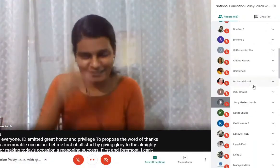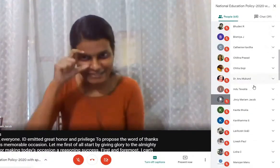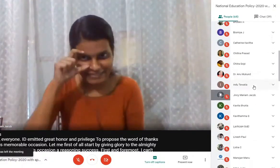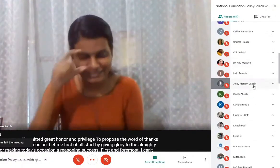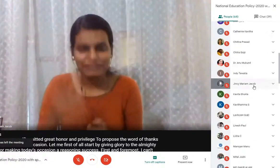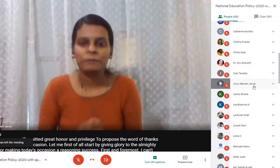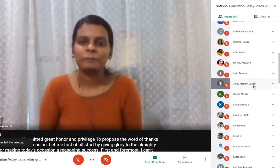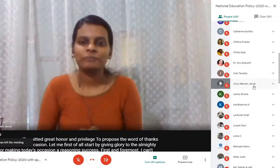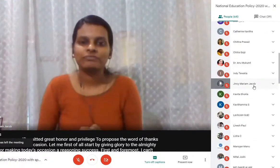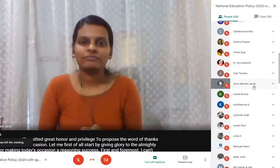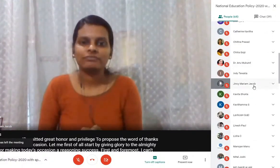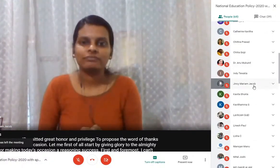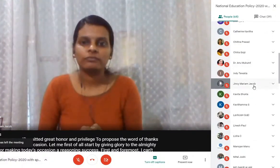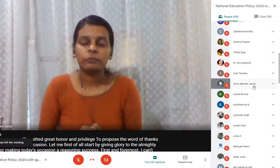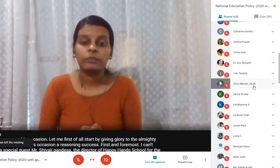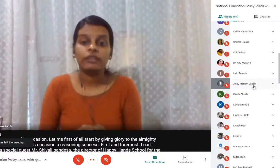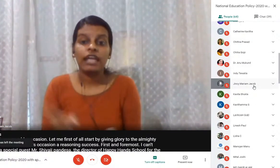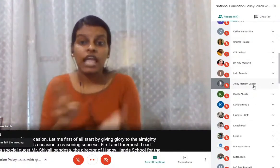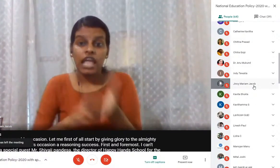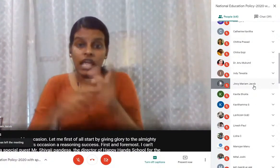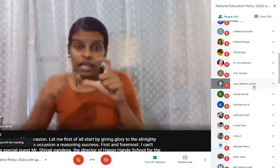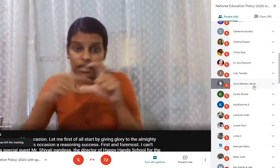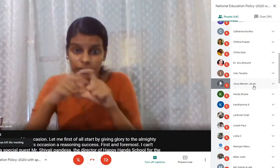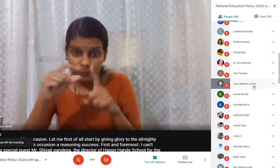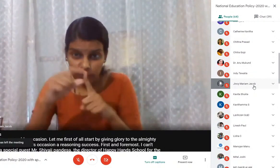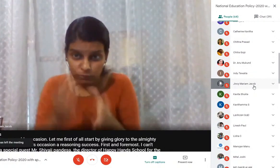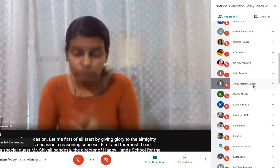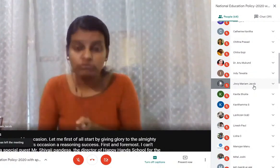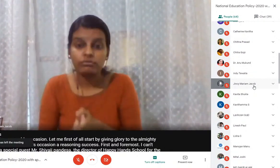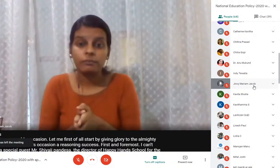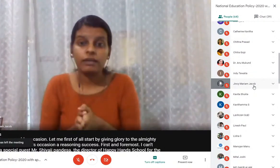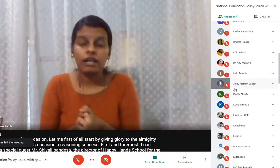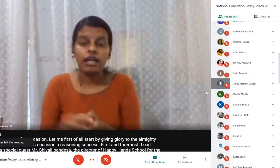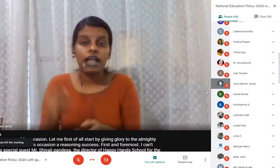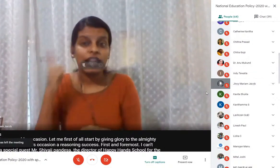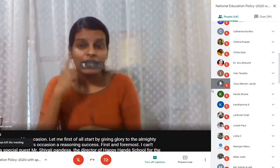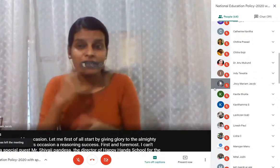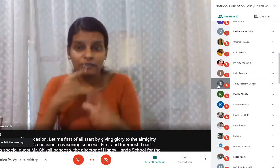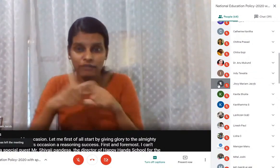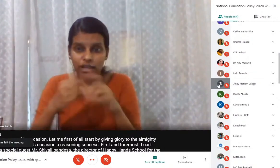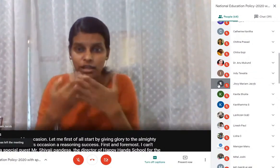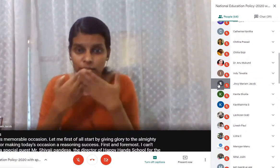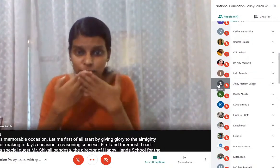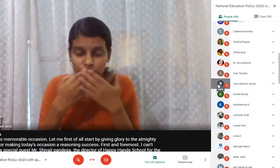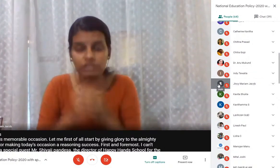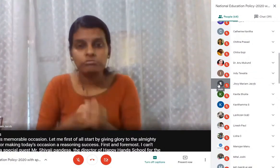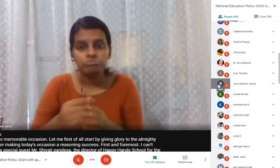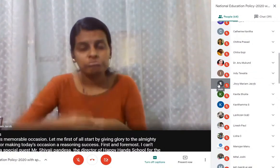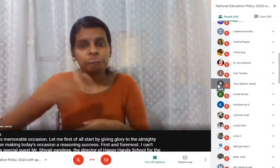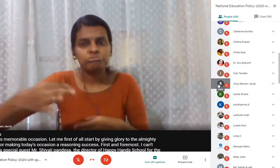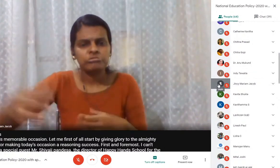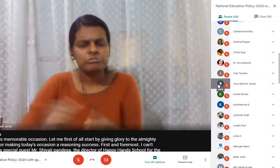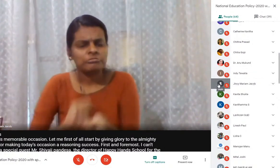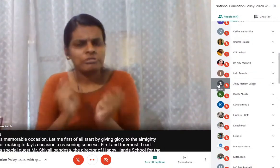He explained us about the national education policy and how it's going to change the deaf education.